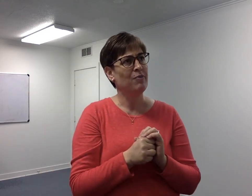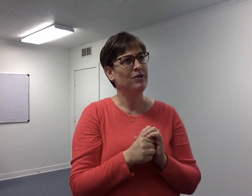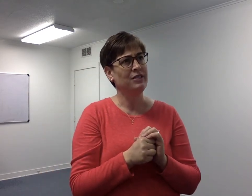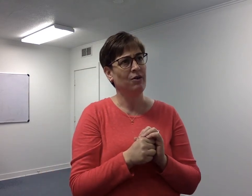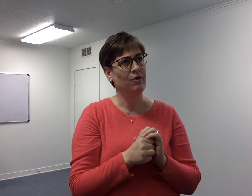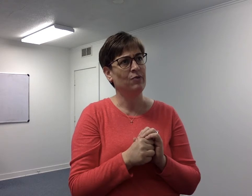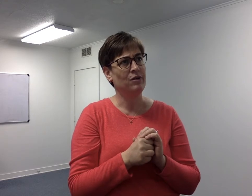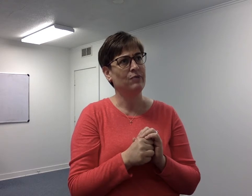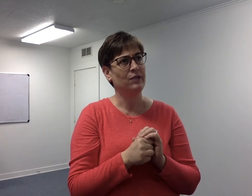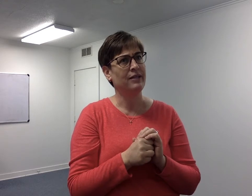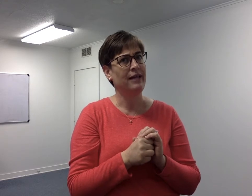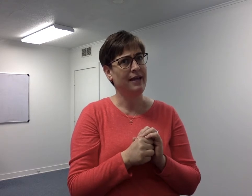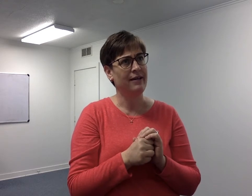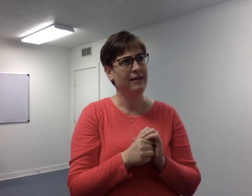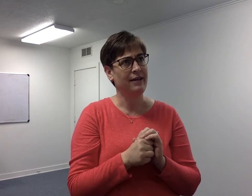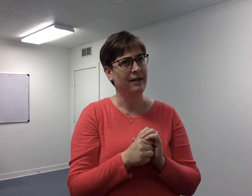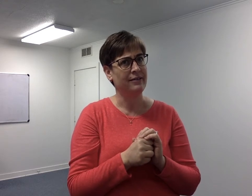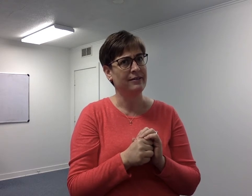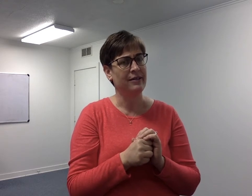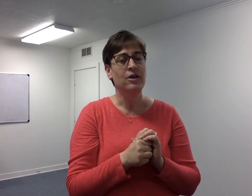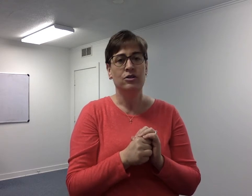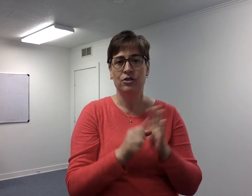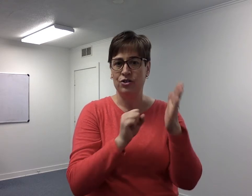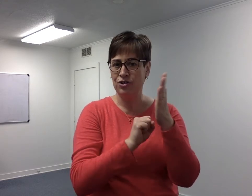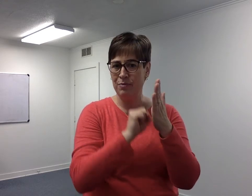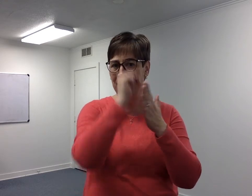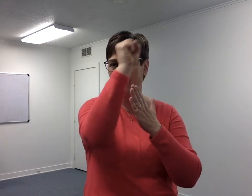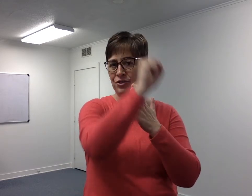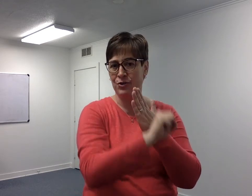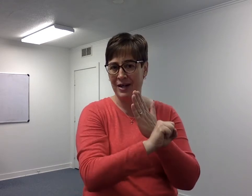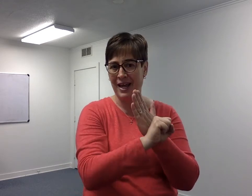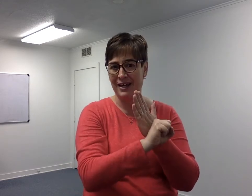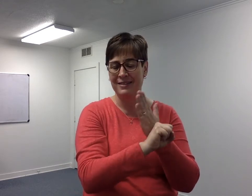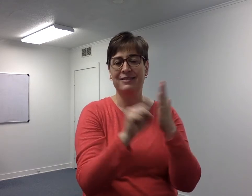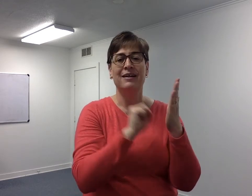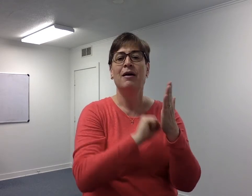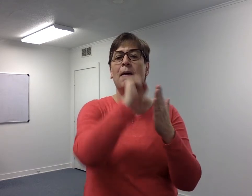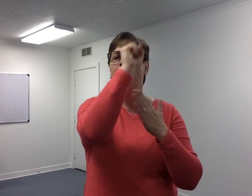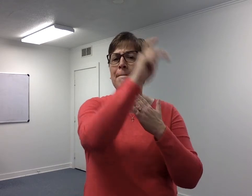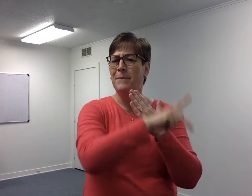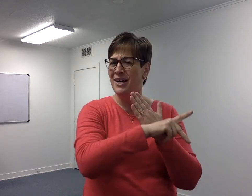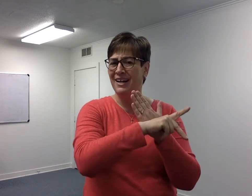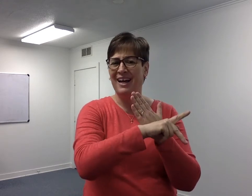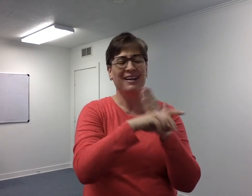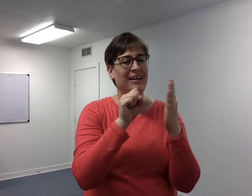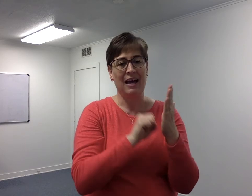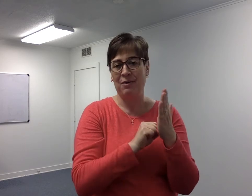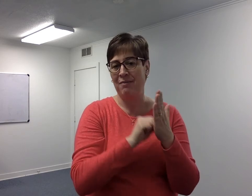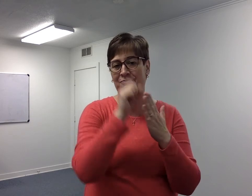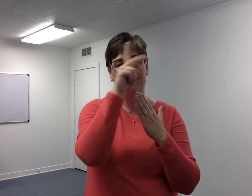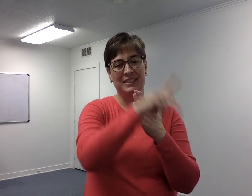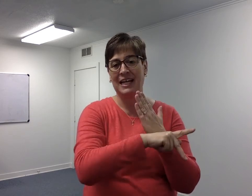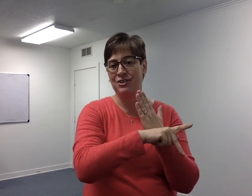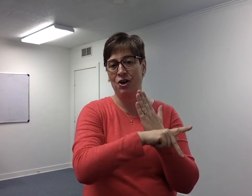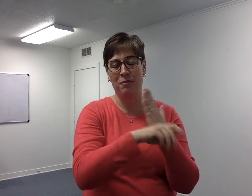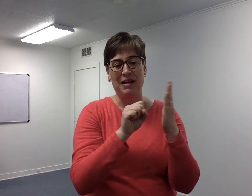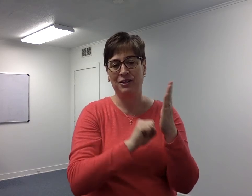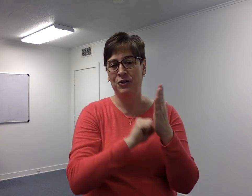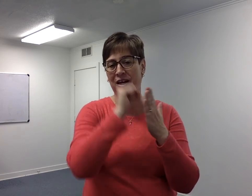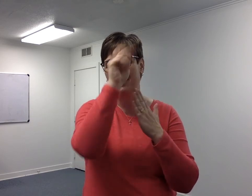the only one with an S. So you should be able to just do an S. But I just automatically do S to